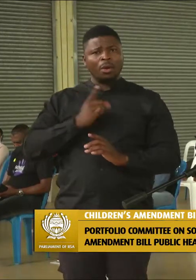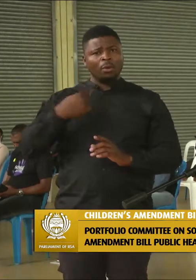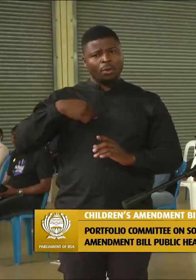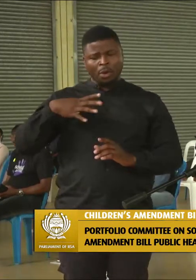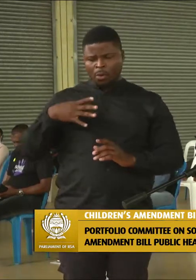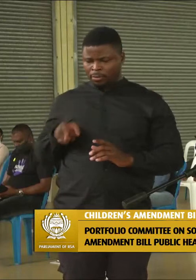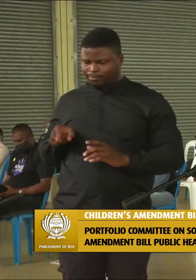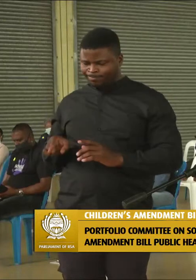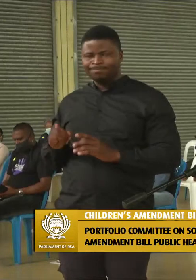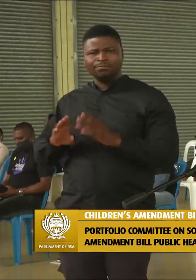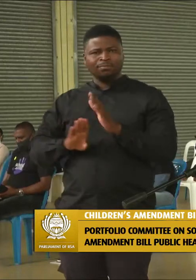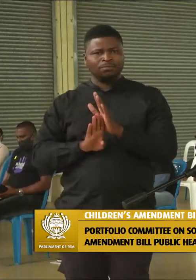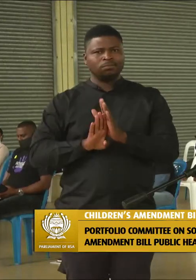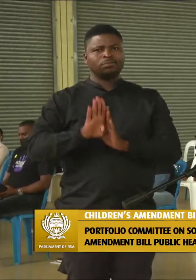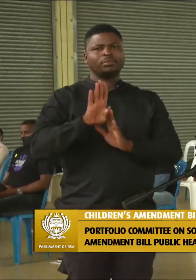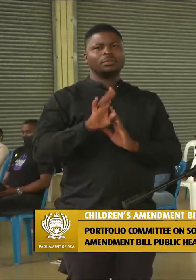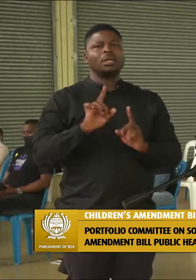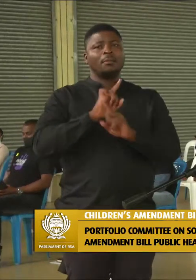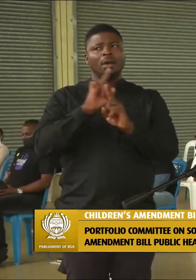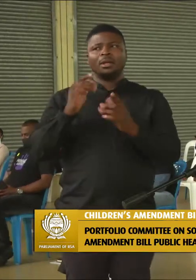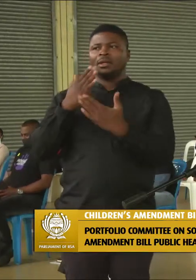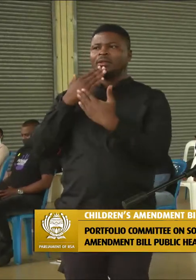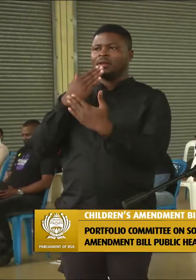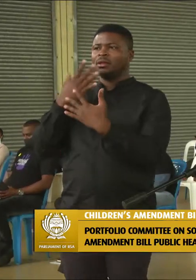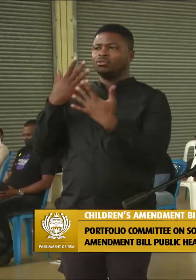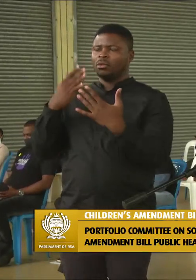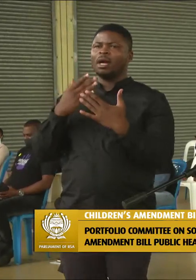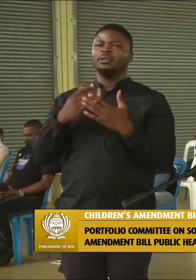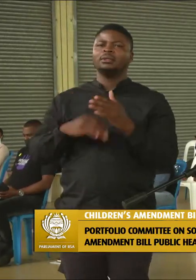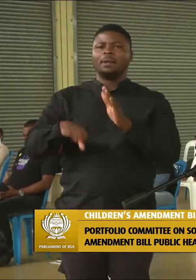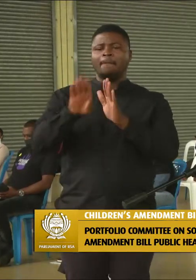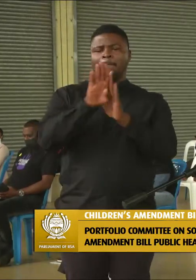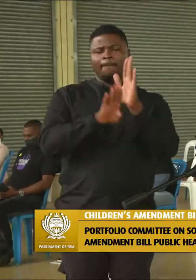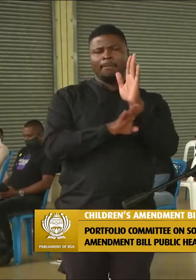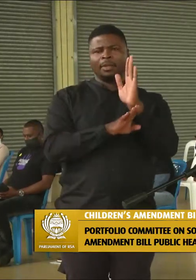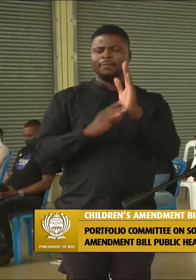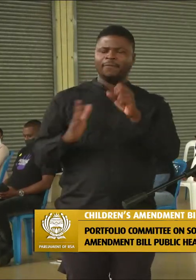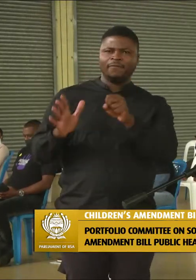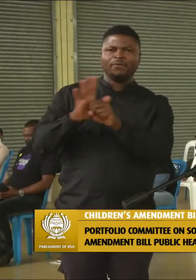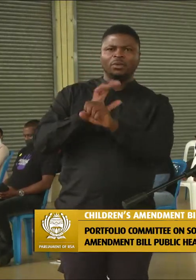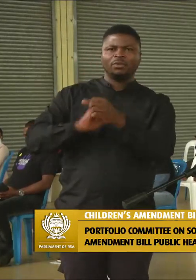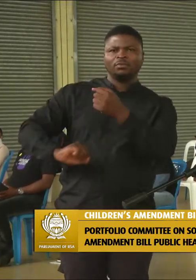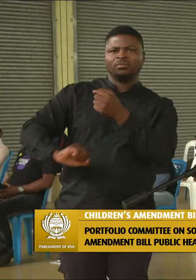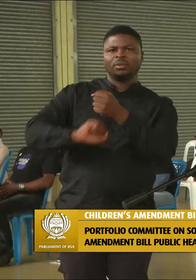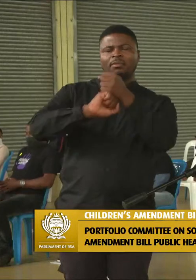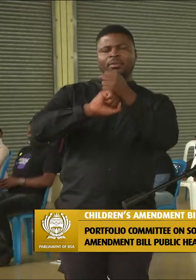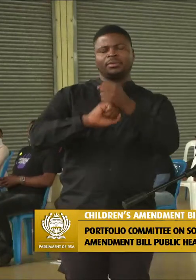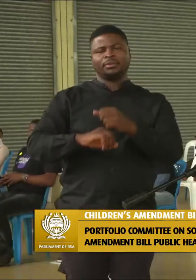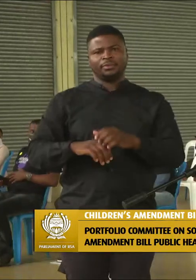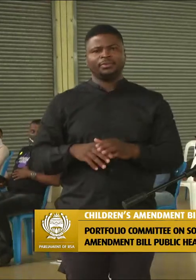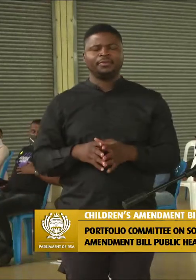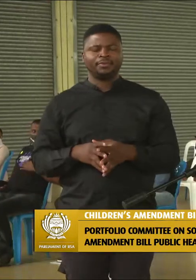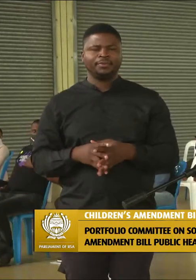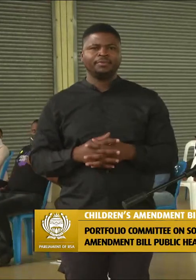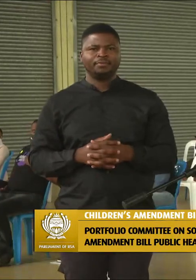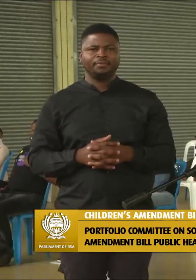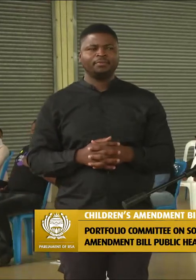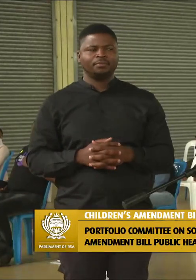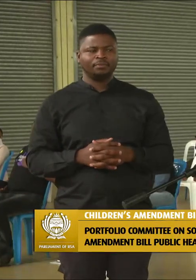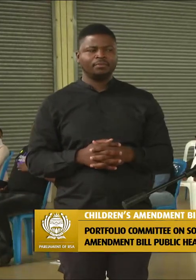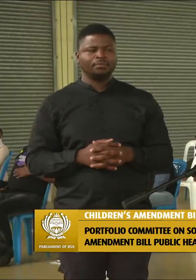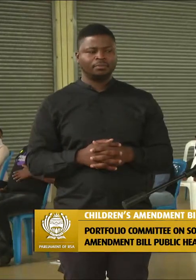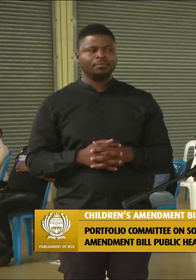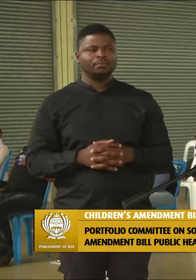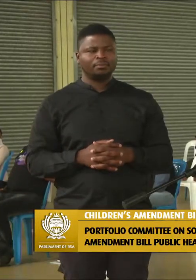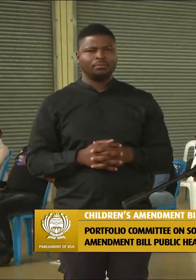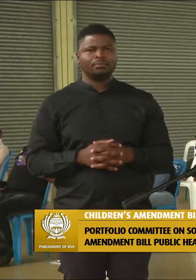children. Ngiyabonga kakhulu. I fully support the amendment bill. Thank you very much. I support the amendment